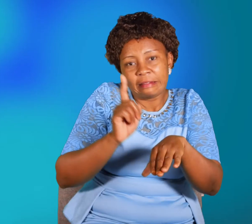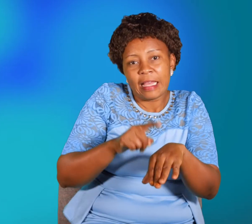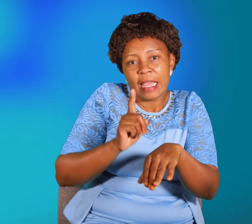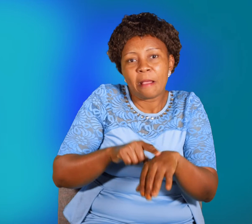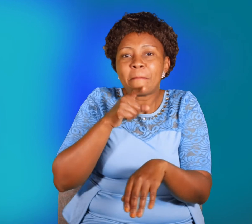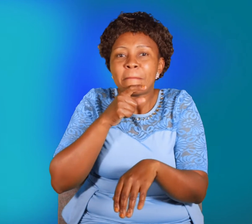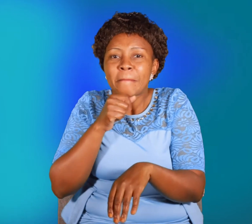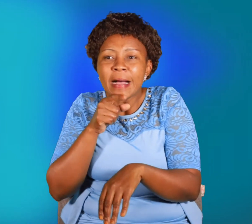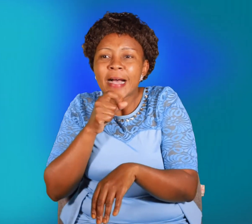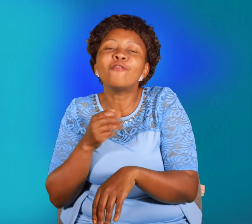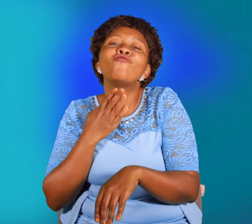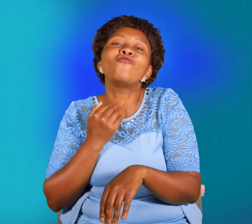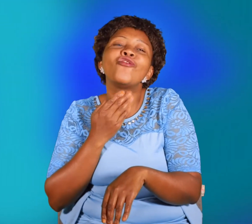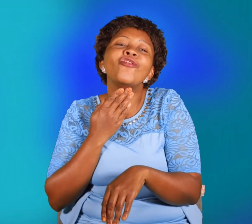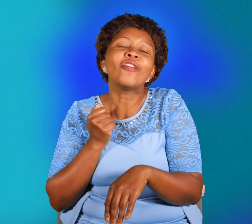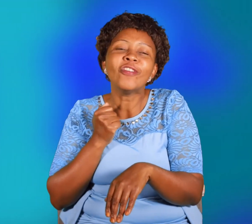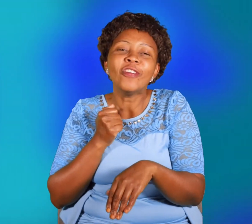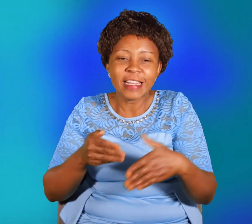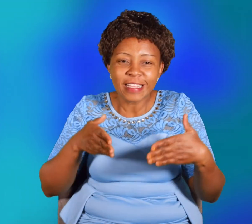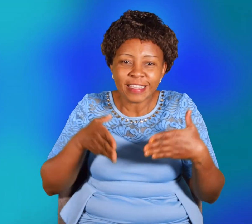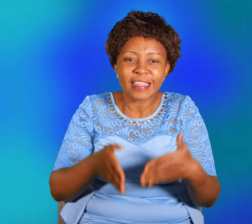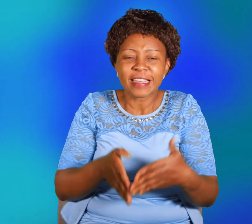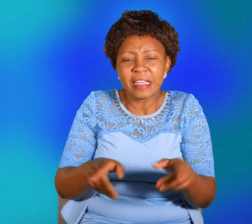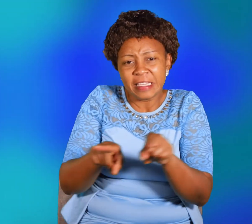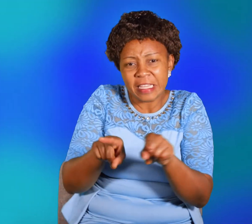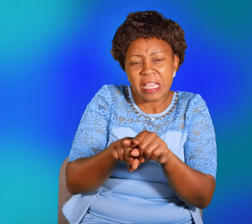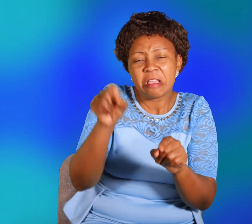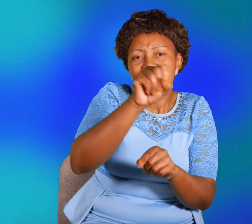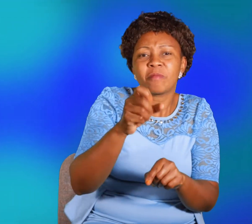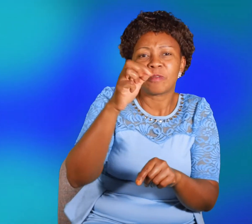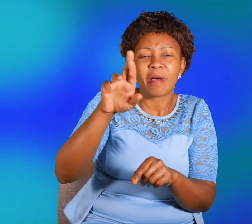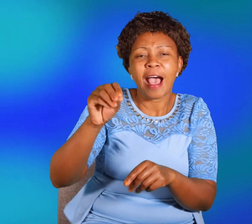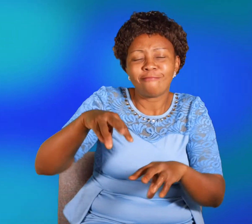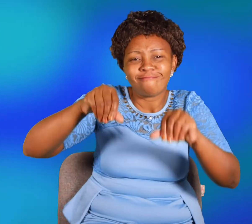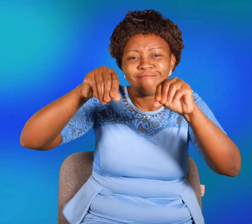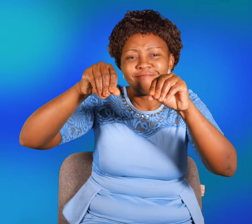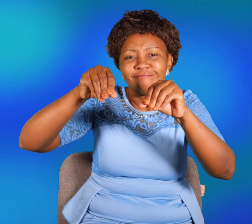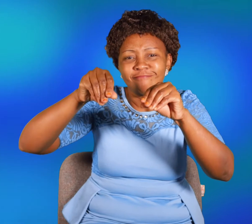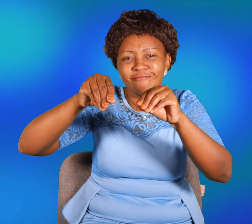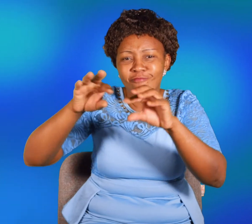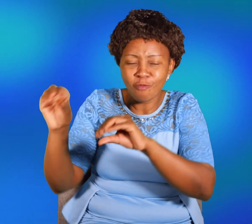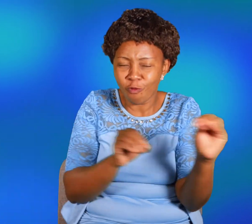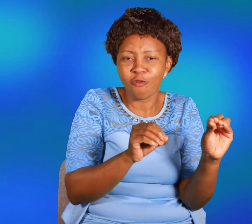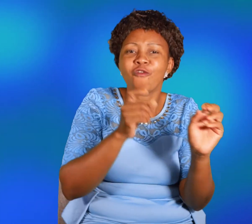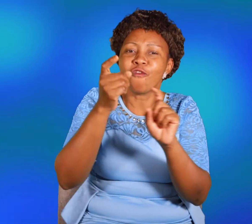When a man is aroused sexually, sperm fluid are first released from the